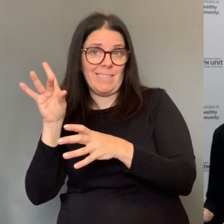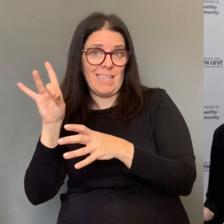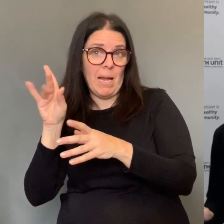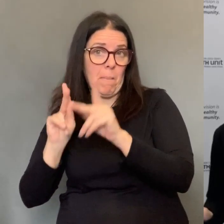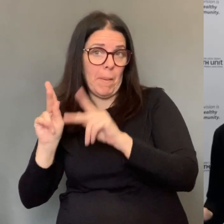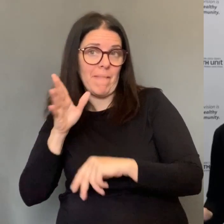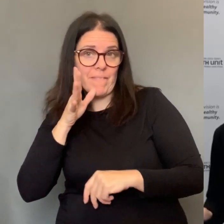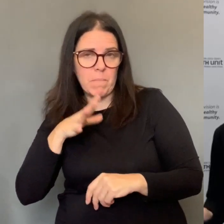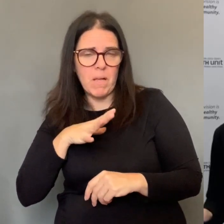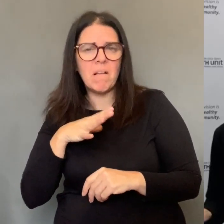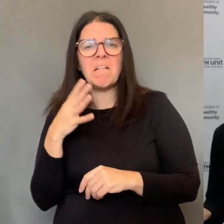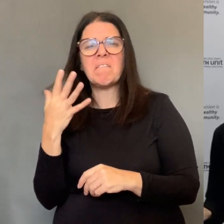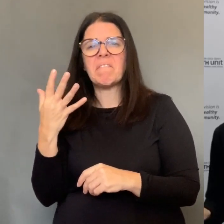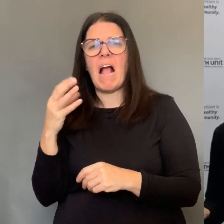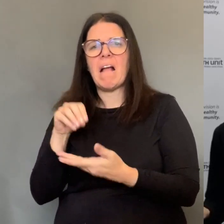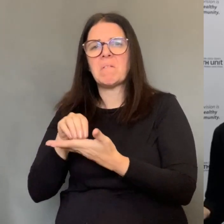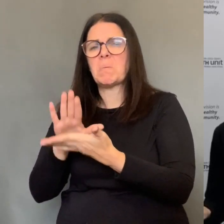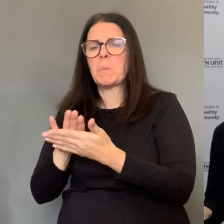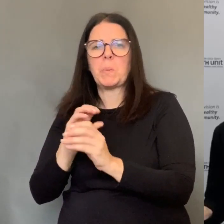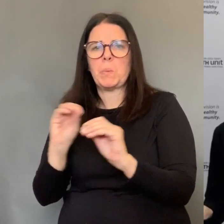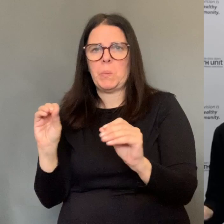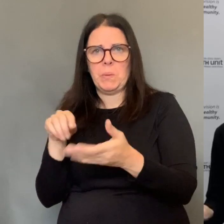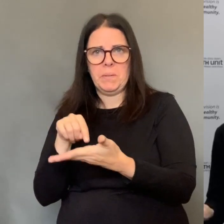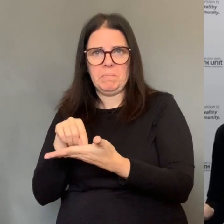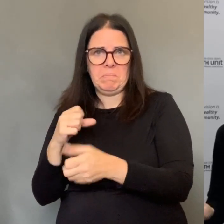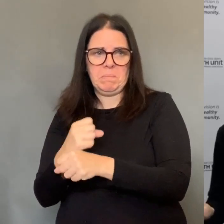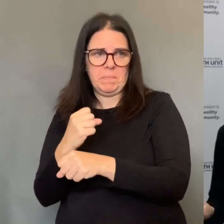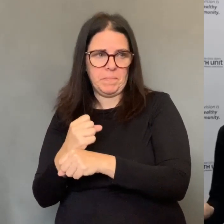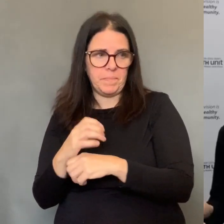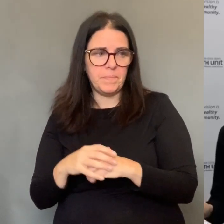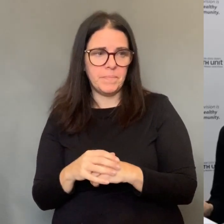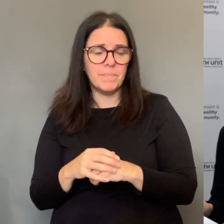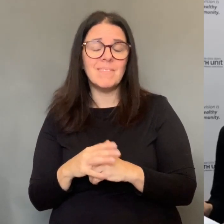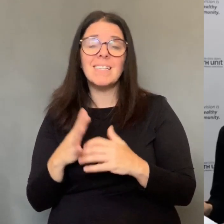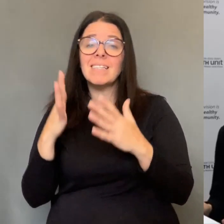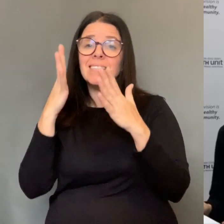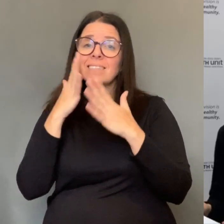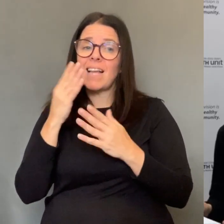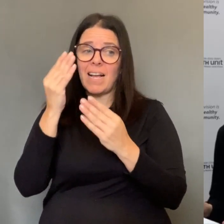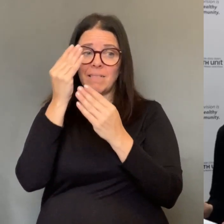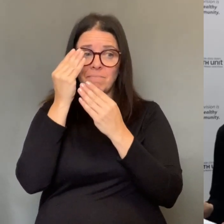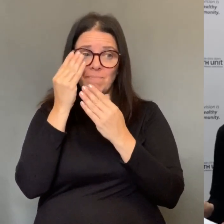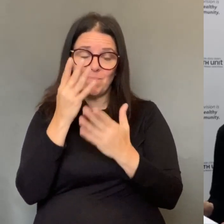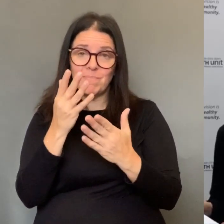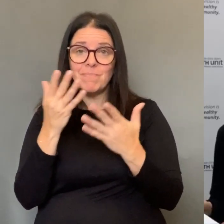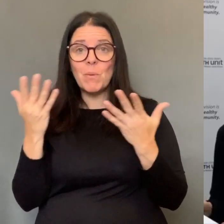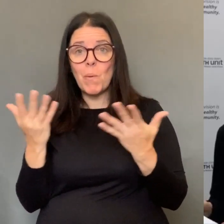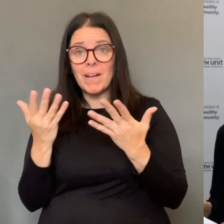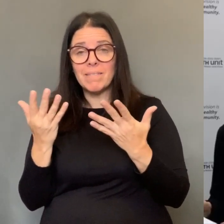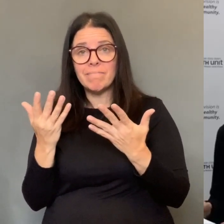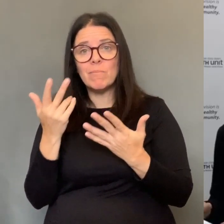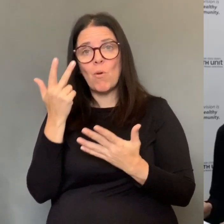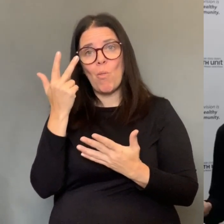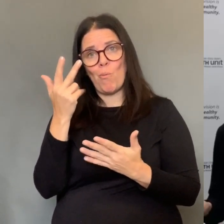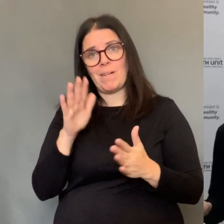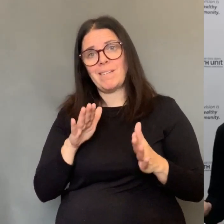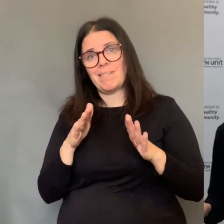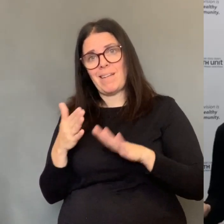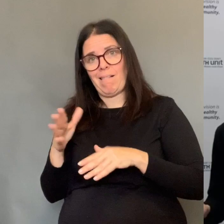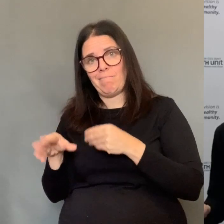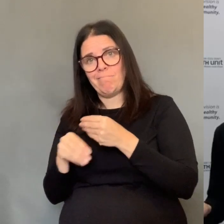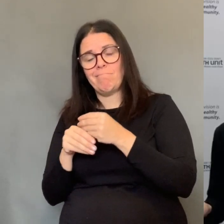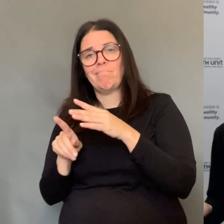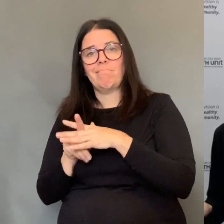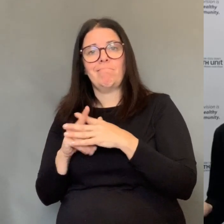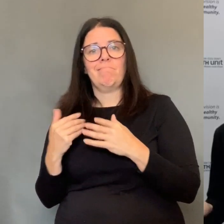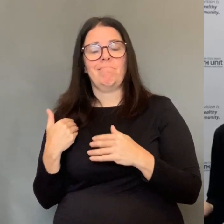experiencing COVID-19 outbreaks. 38% of all cases are in long-term care facilities. The